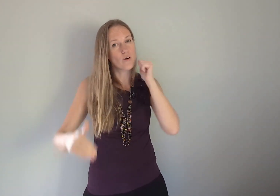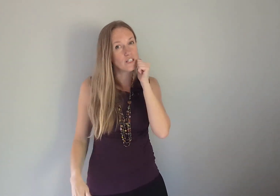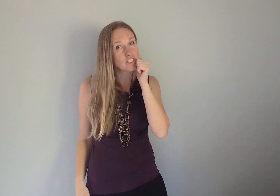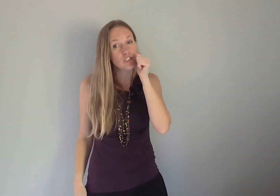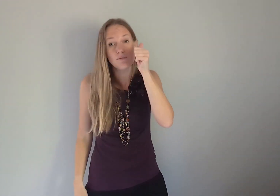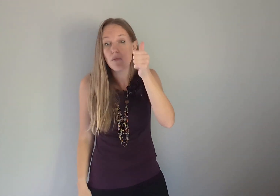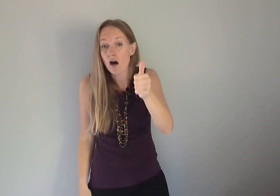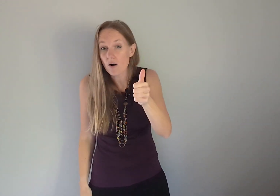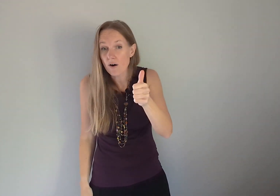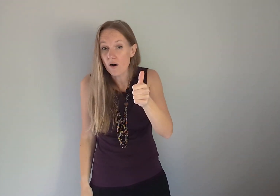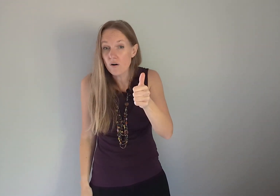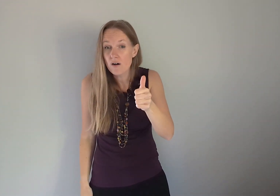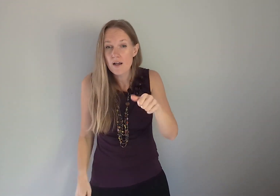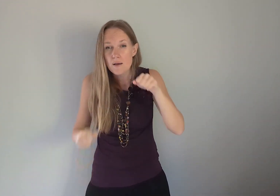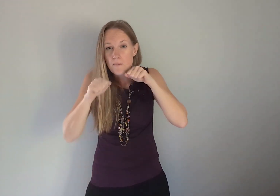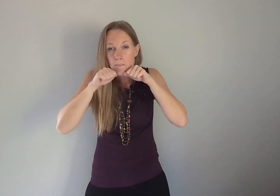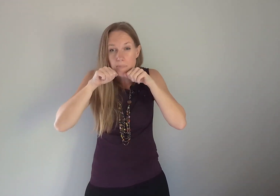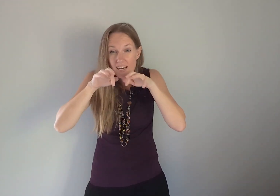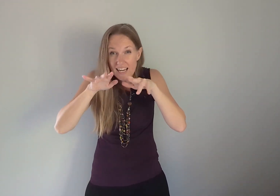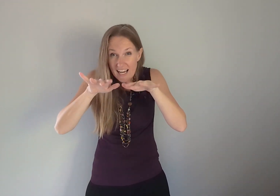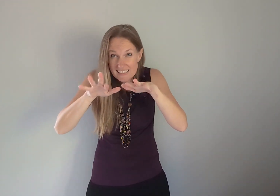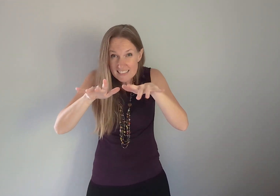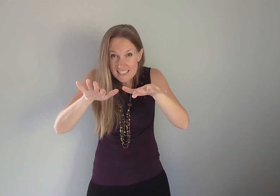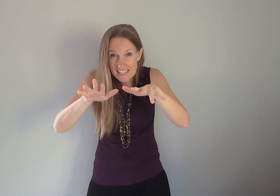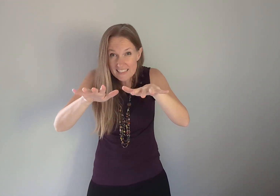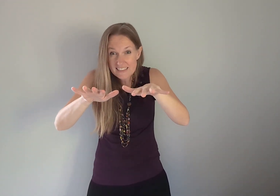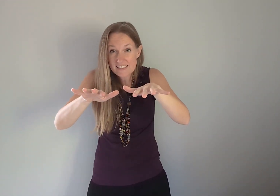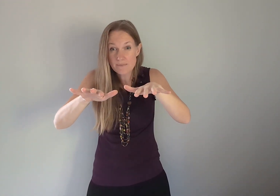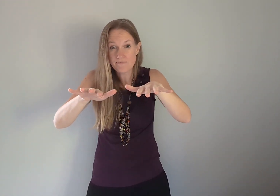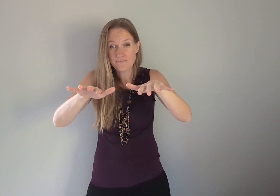for tomorrow, blessings,